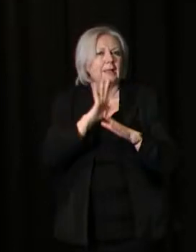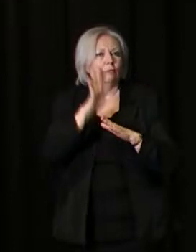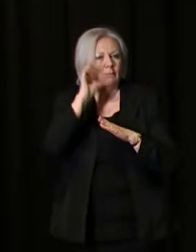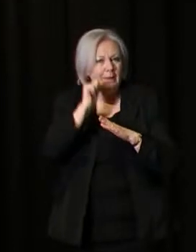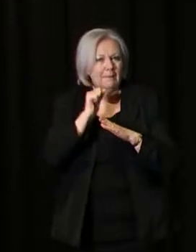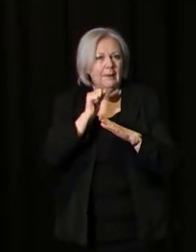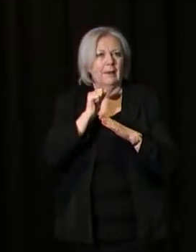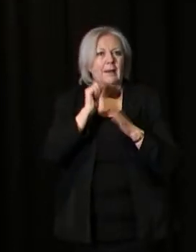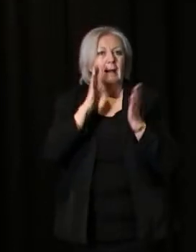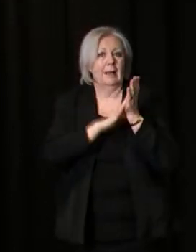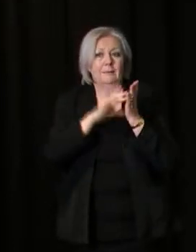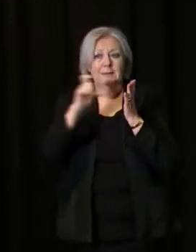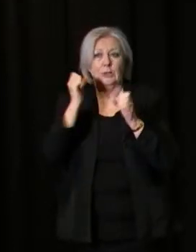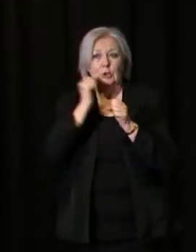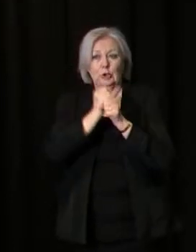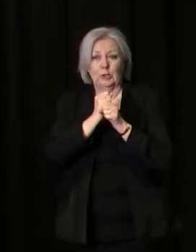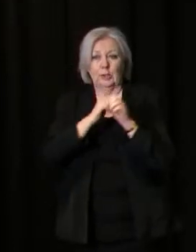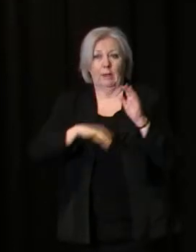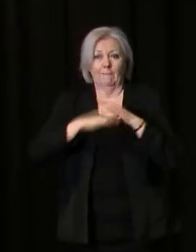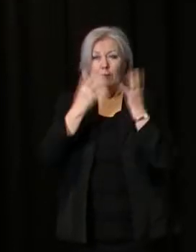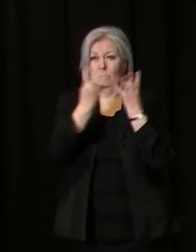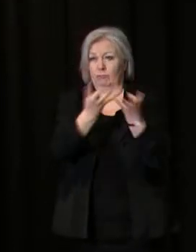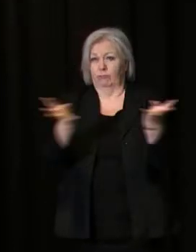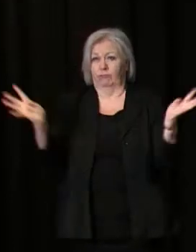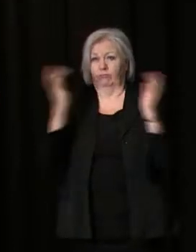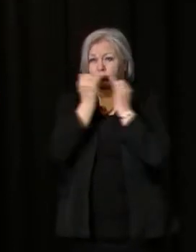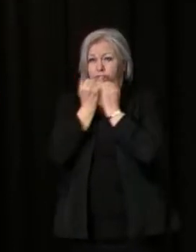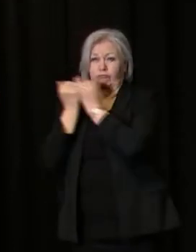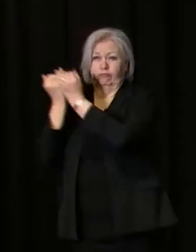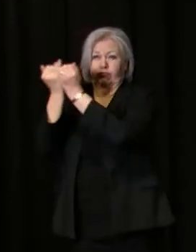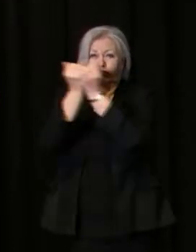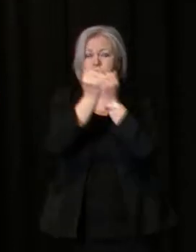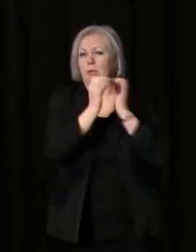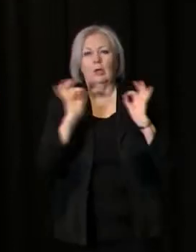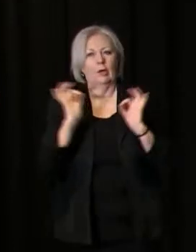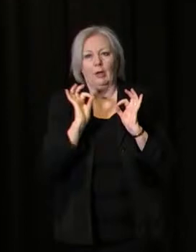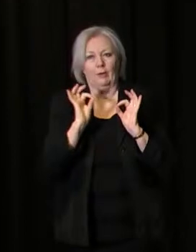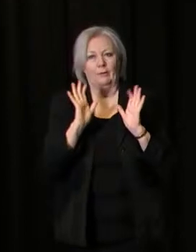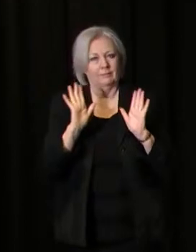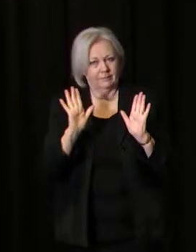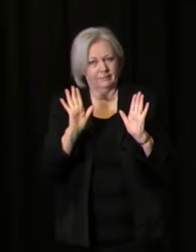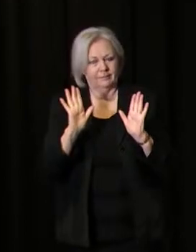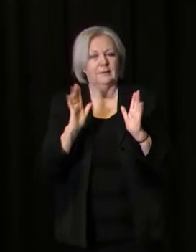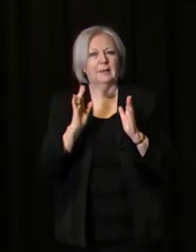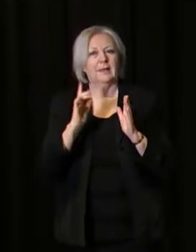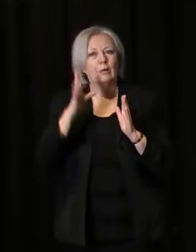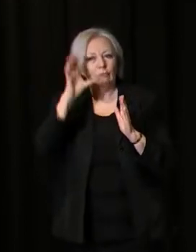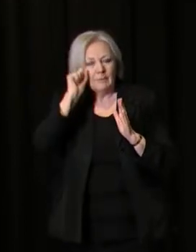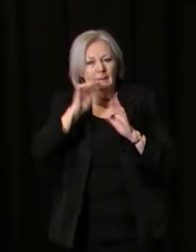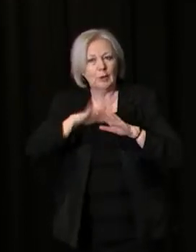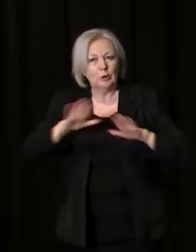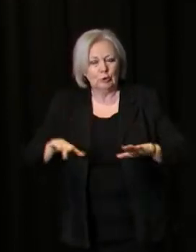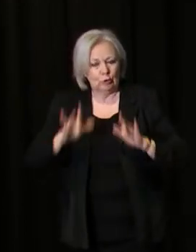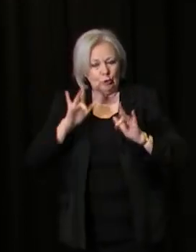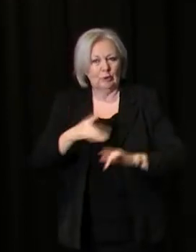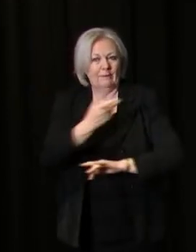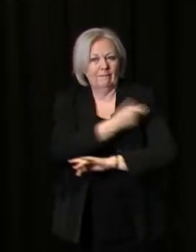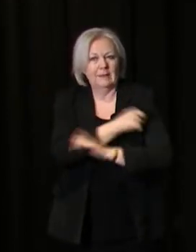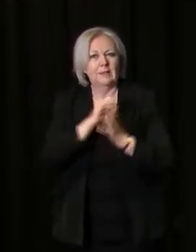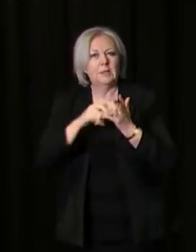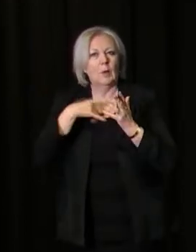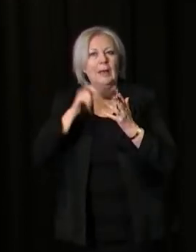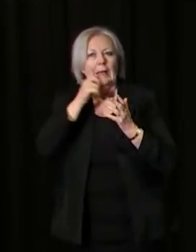the G won't be absolutely full because we are going to finish up with a whole bunch of kids there, and we don't at this stage have a children's